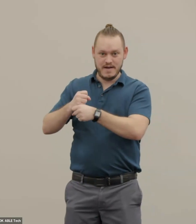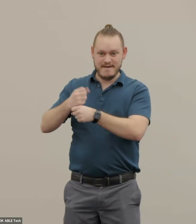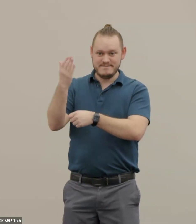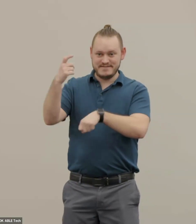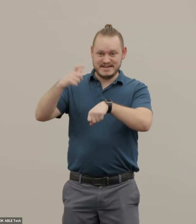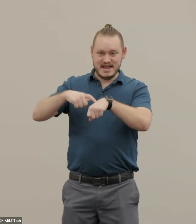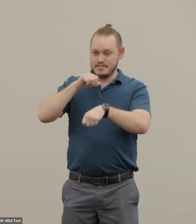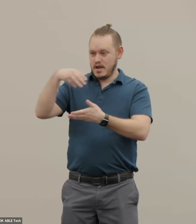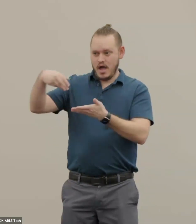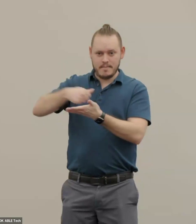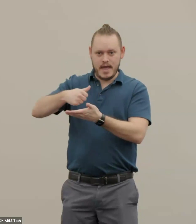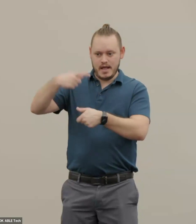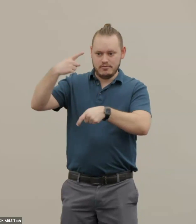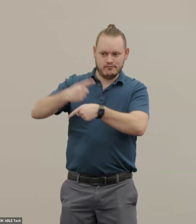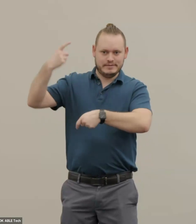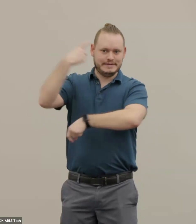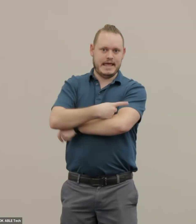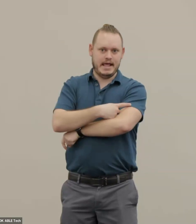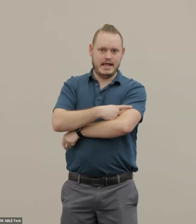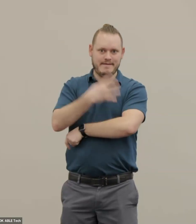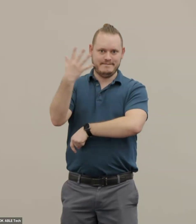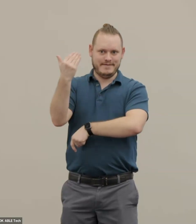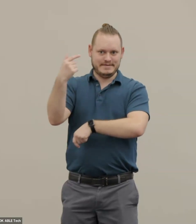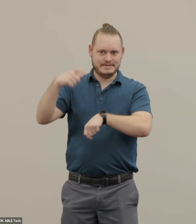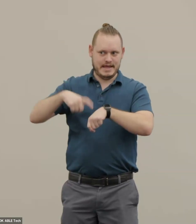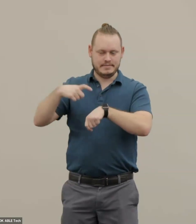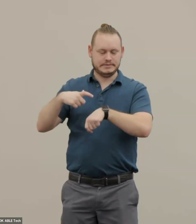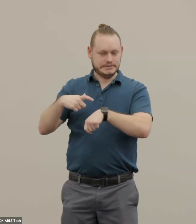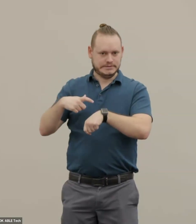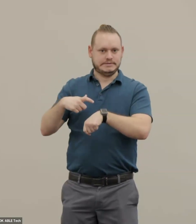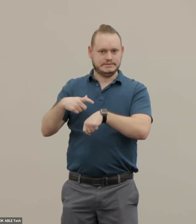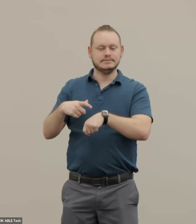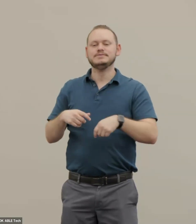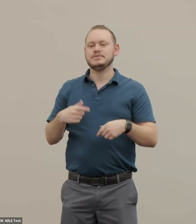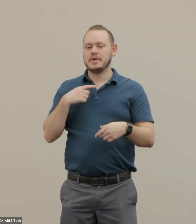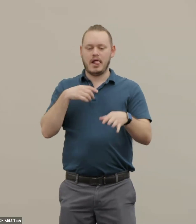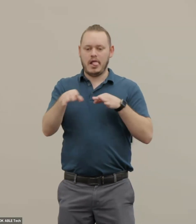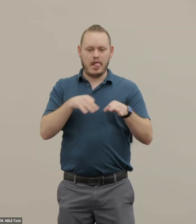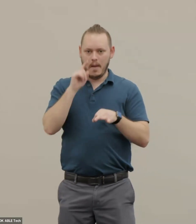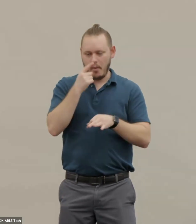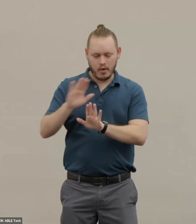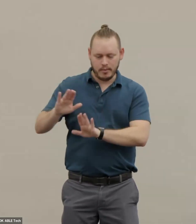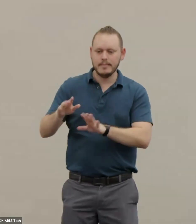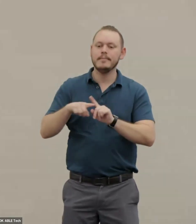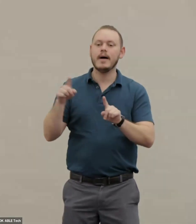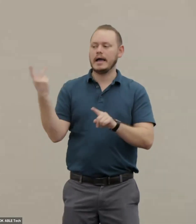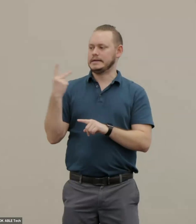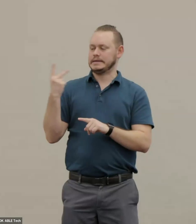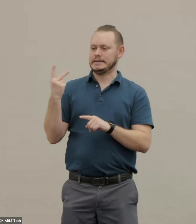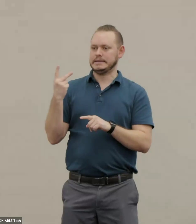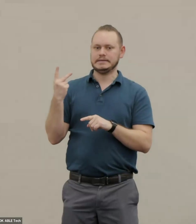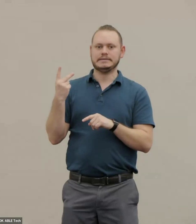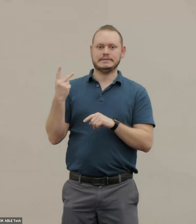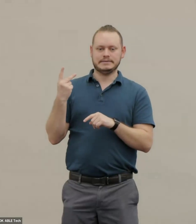times. So it was one of those, right? You know what I mean? I don't want to bore you with that part of it, but Dax and I found ourselves on